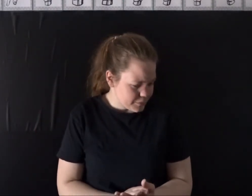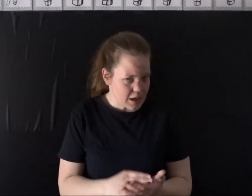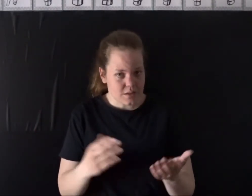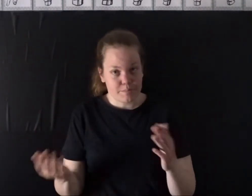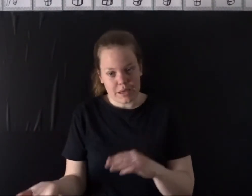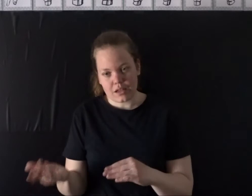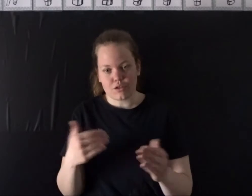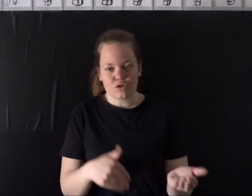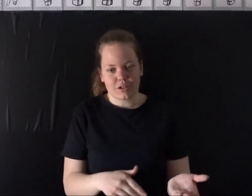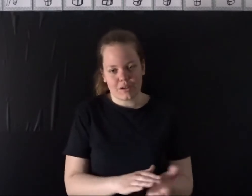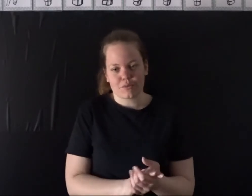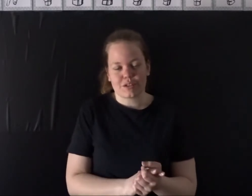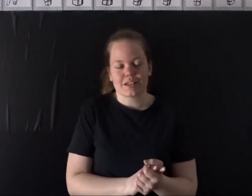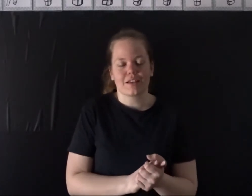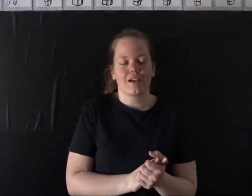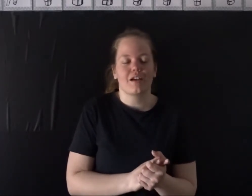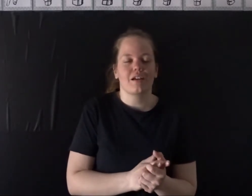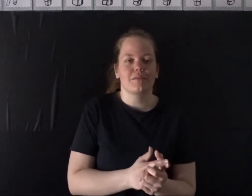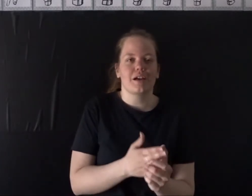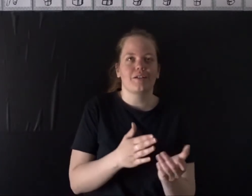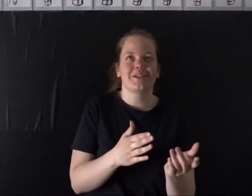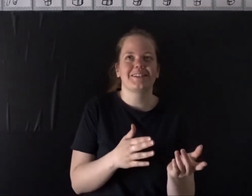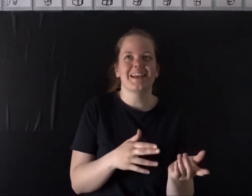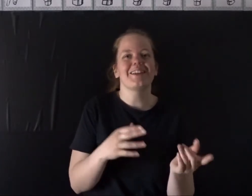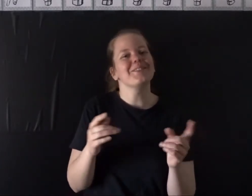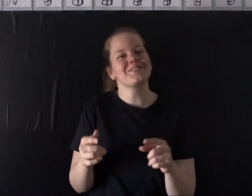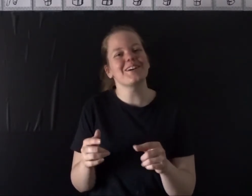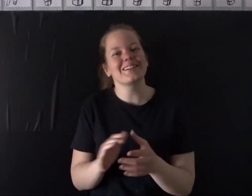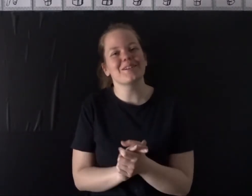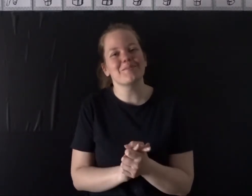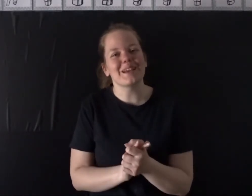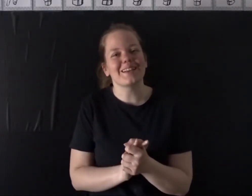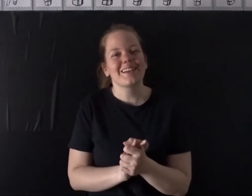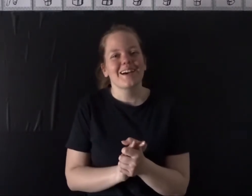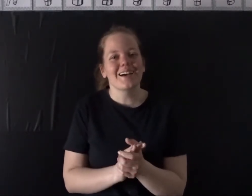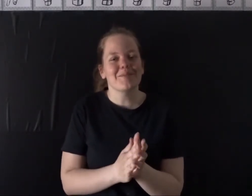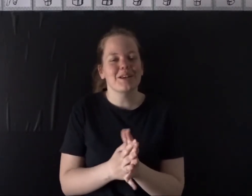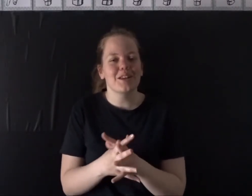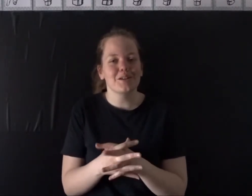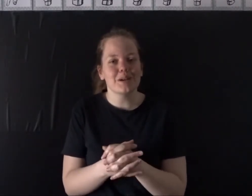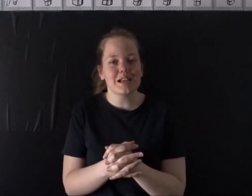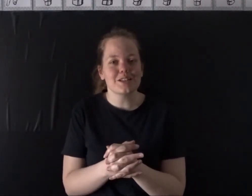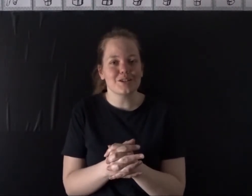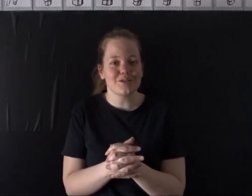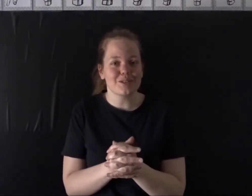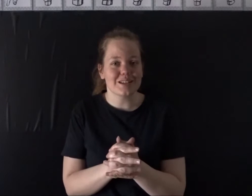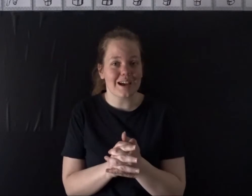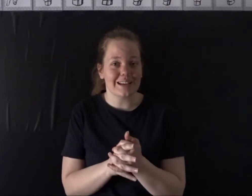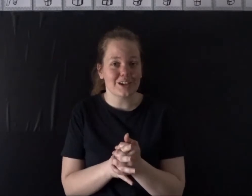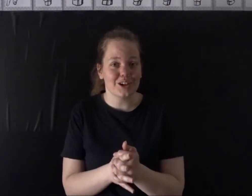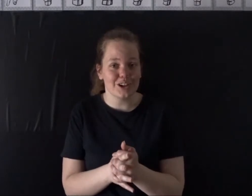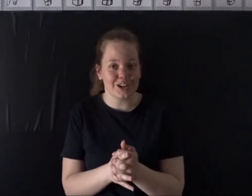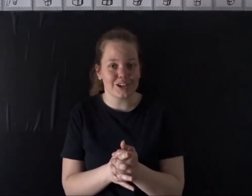As pain usually comes with sick. Now that we've talked about pain, another way to sign hurt,